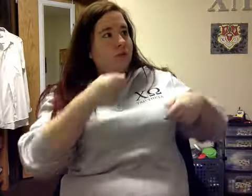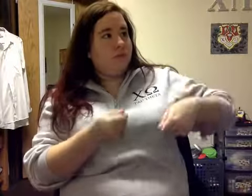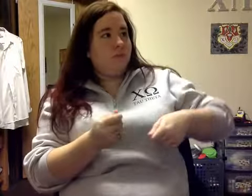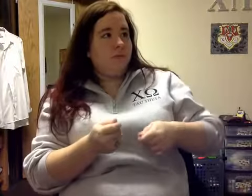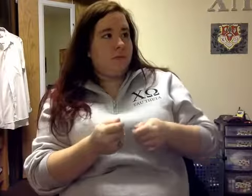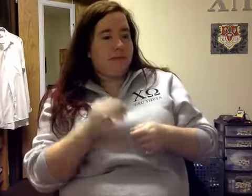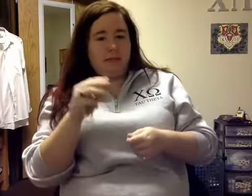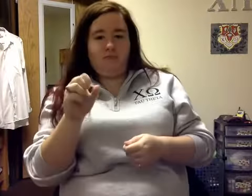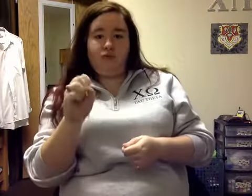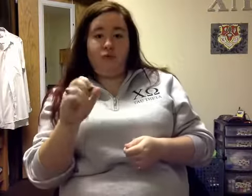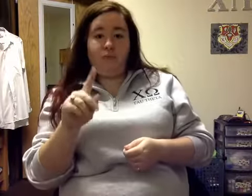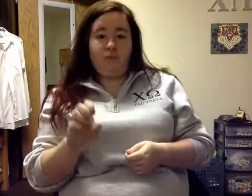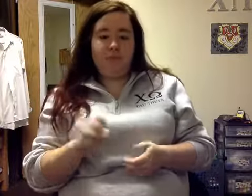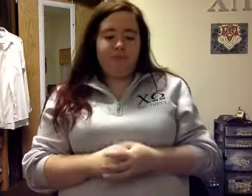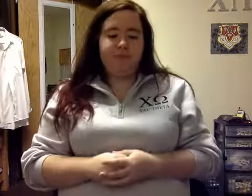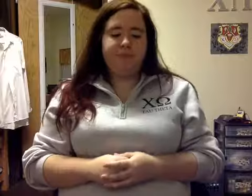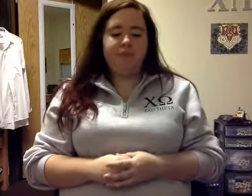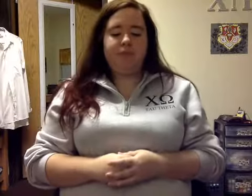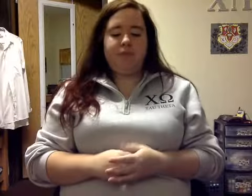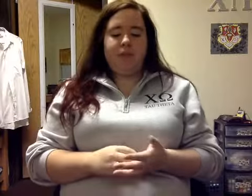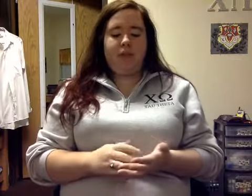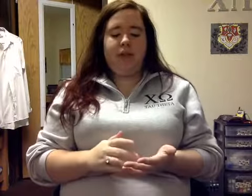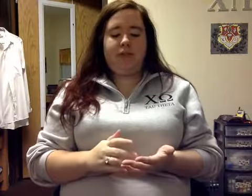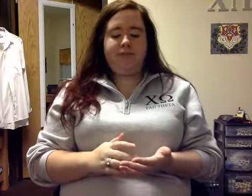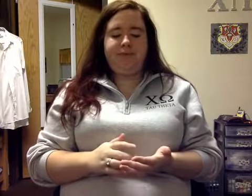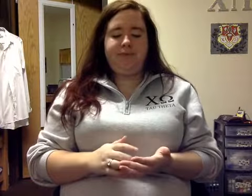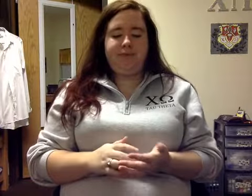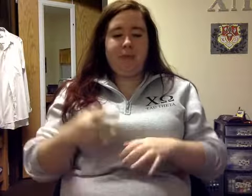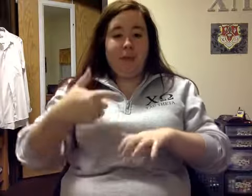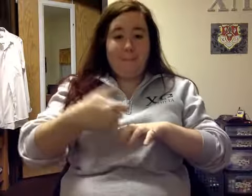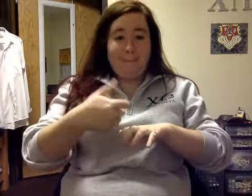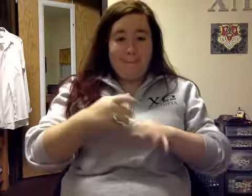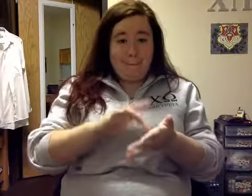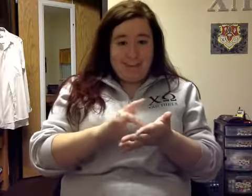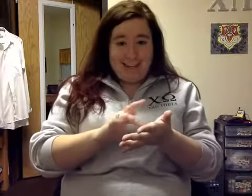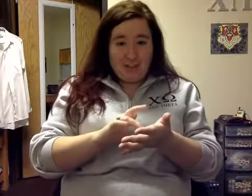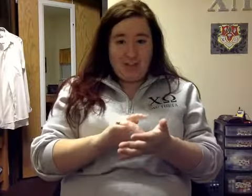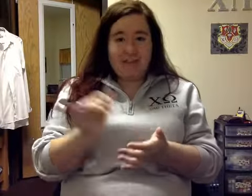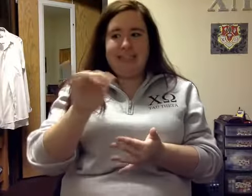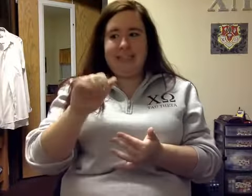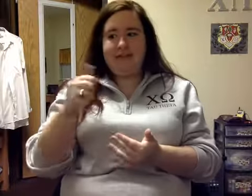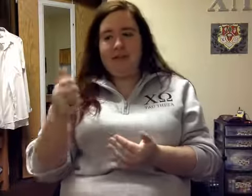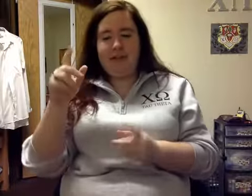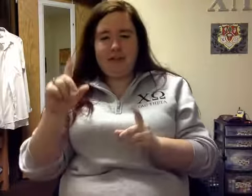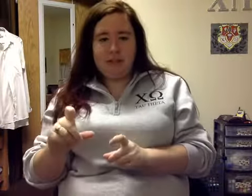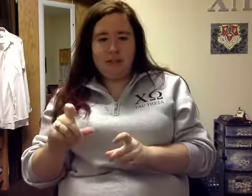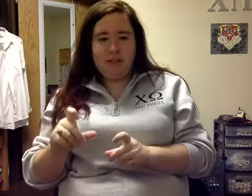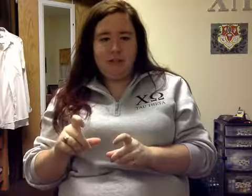conscious sedation, which is similar to what is used in the other exam. During this test, most people experience the feeling of